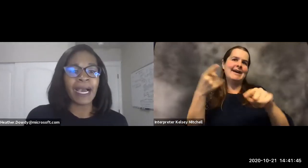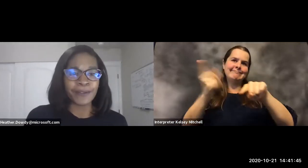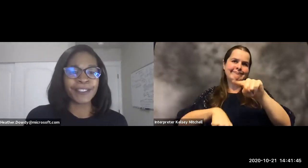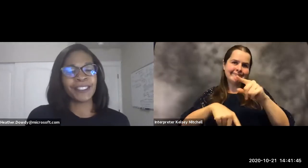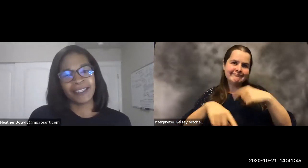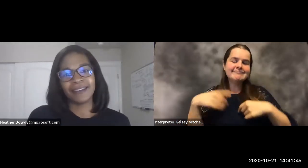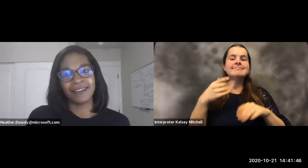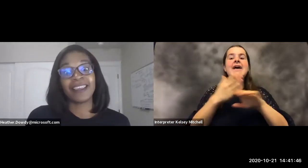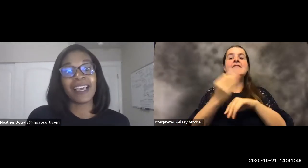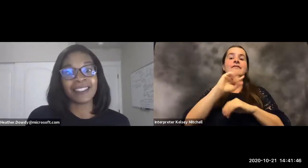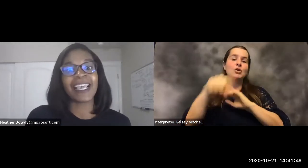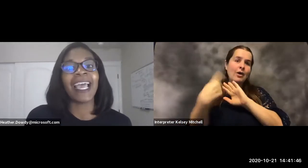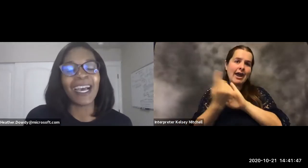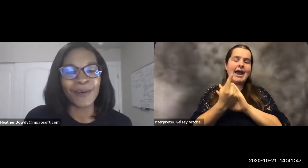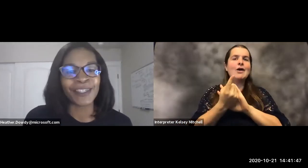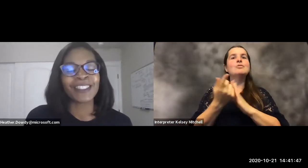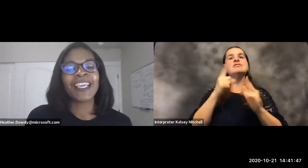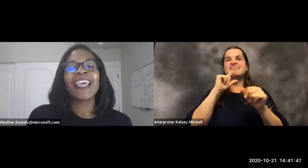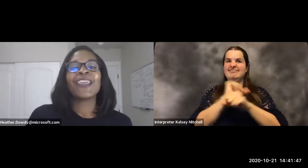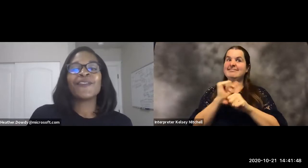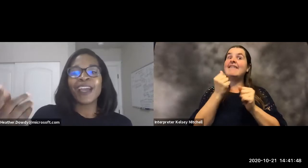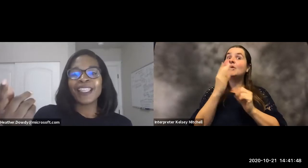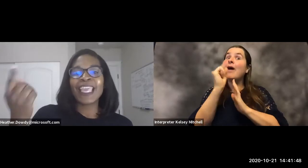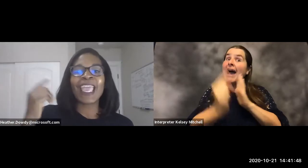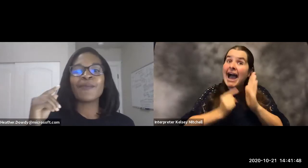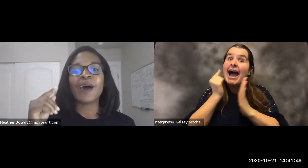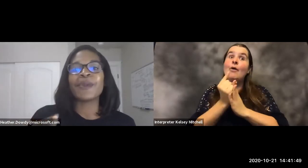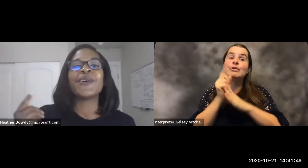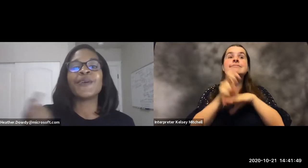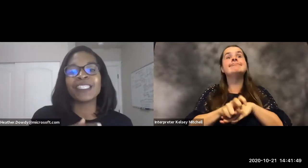After a few hours, yes, hours,